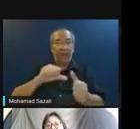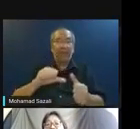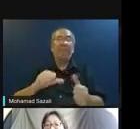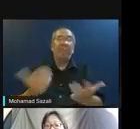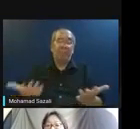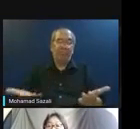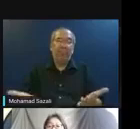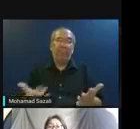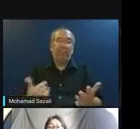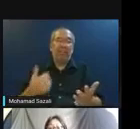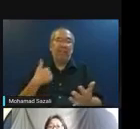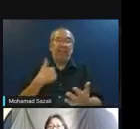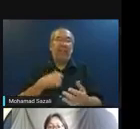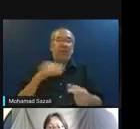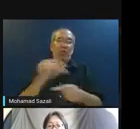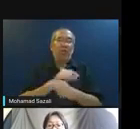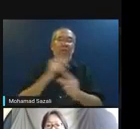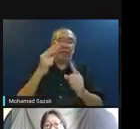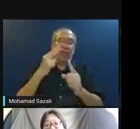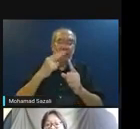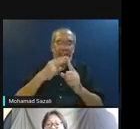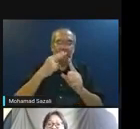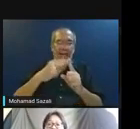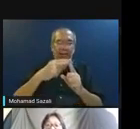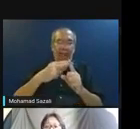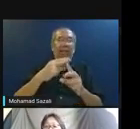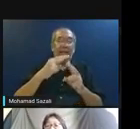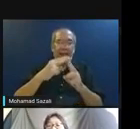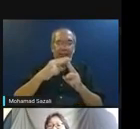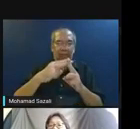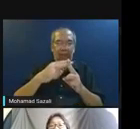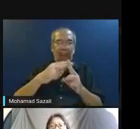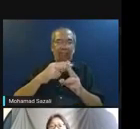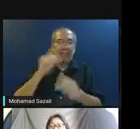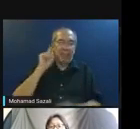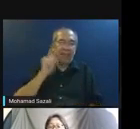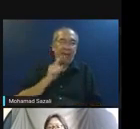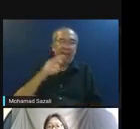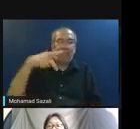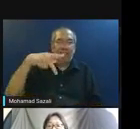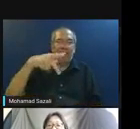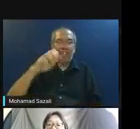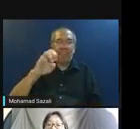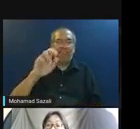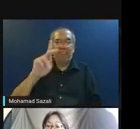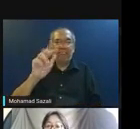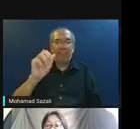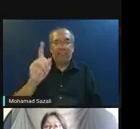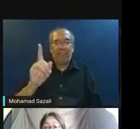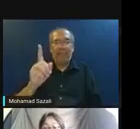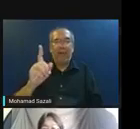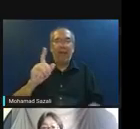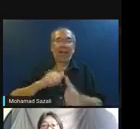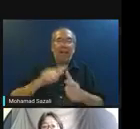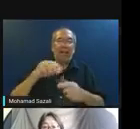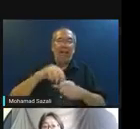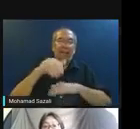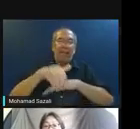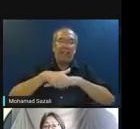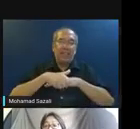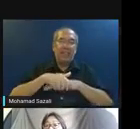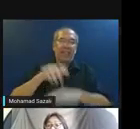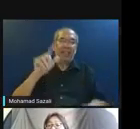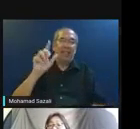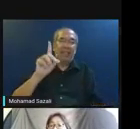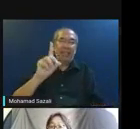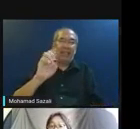So there are terms that are being used for the community. For us, basically, we very much focus on the social perspective.